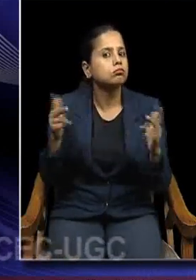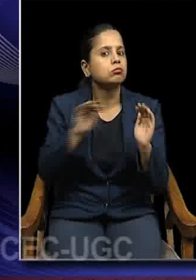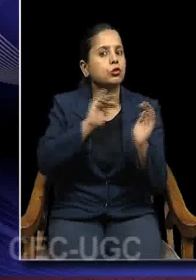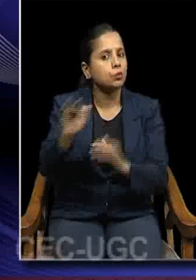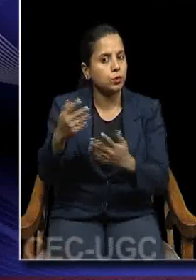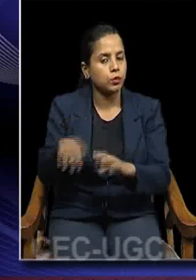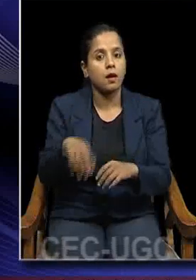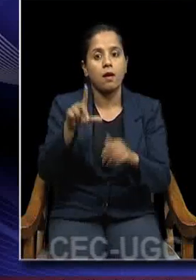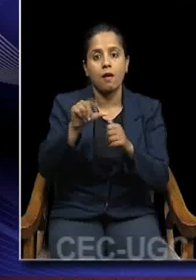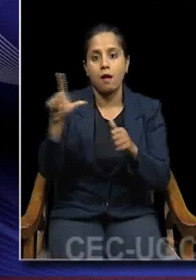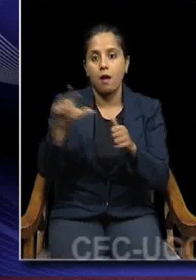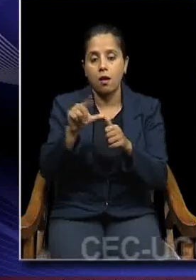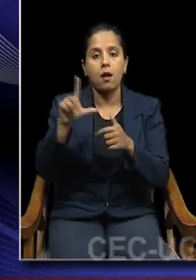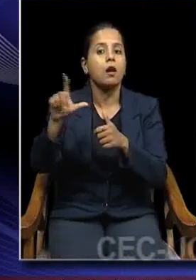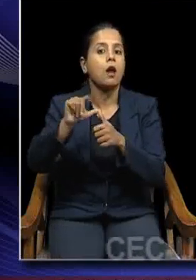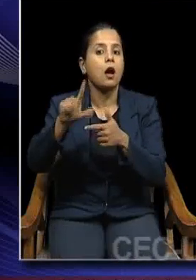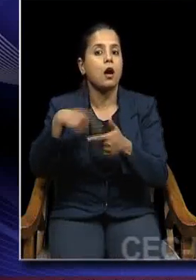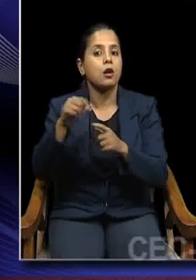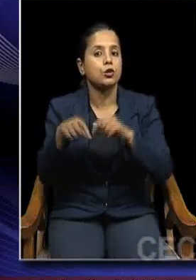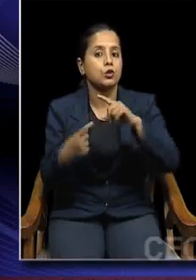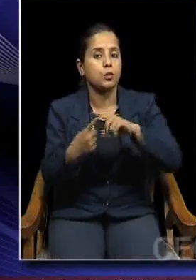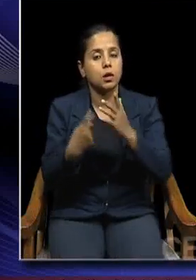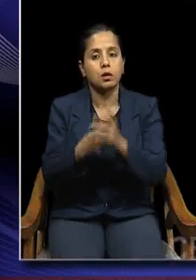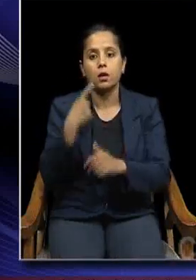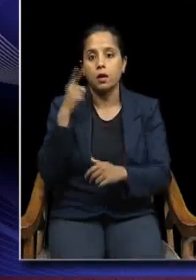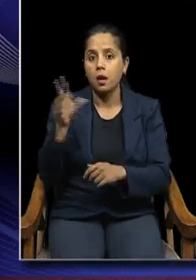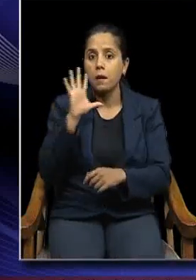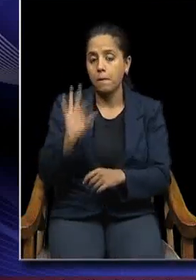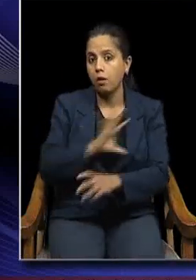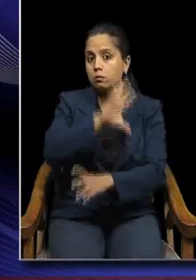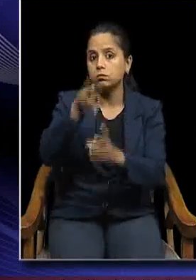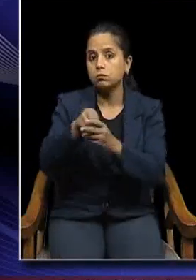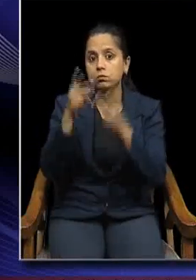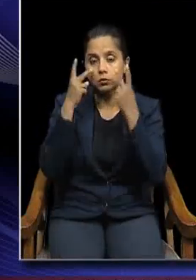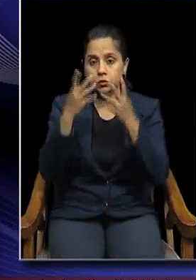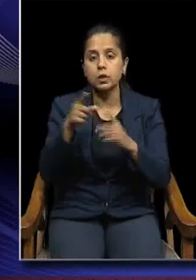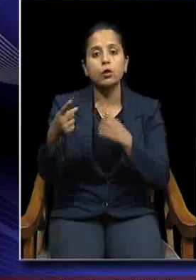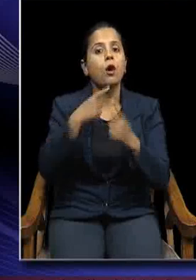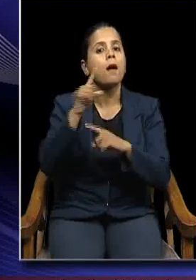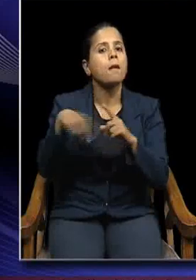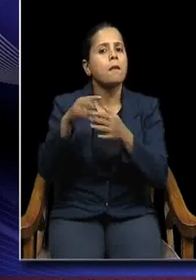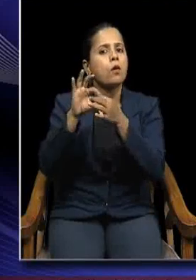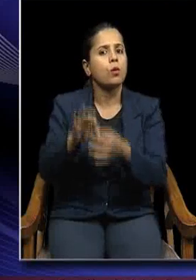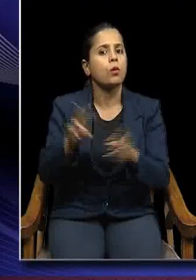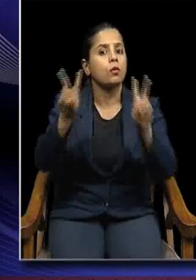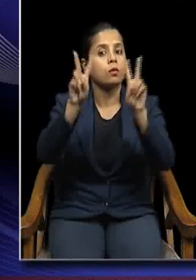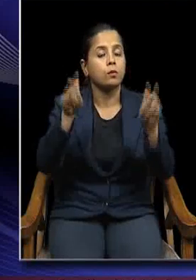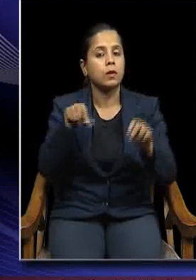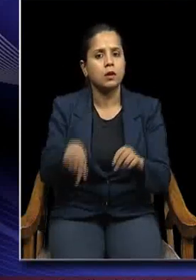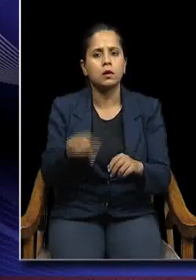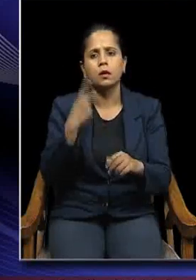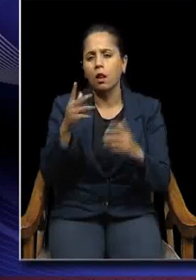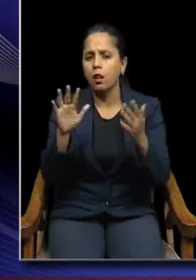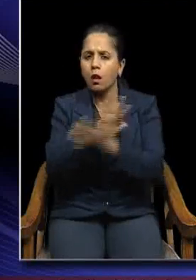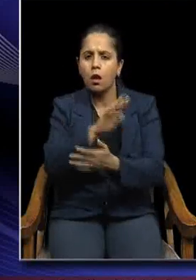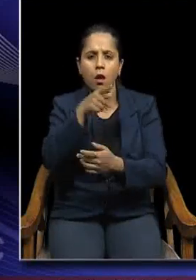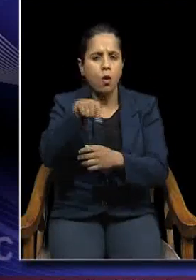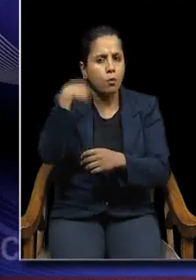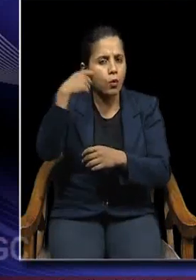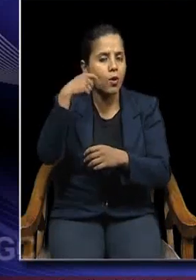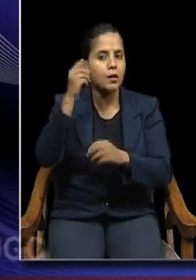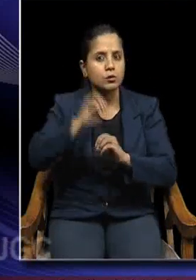Lala Lajpat Rai, he also made an important contribution when he talked about the issues of censorship in the Legislative